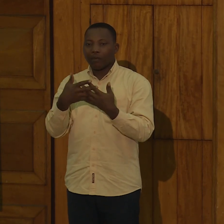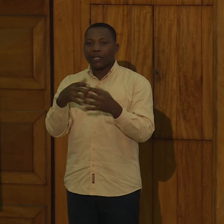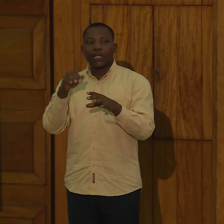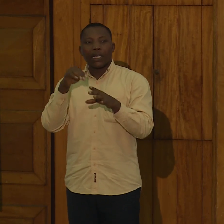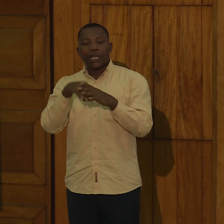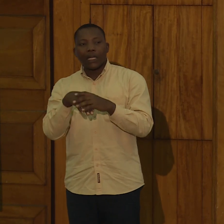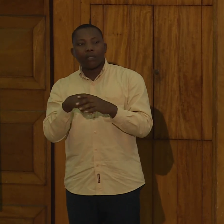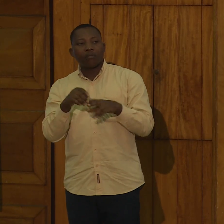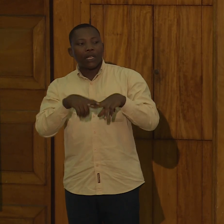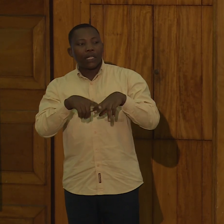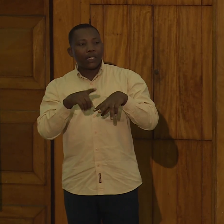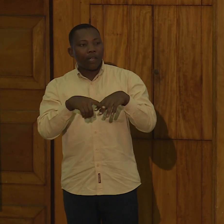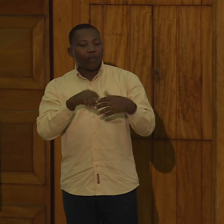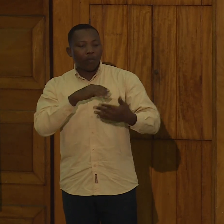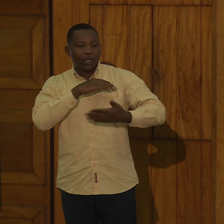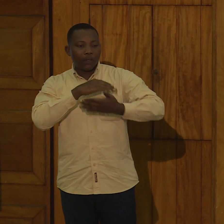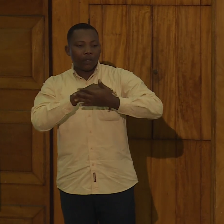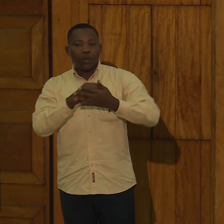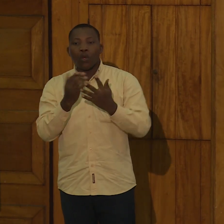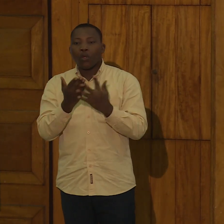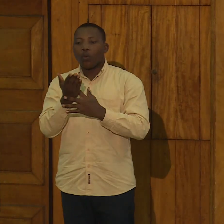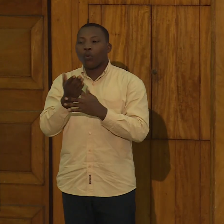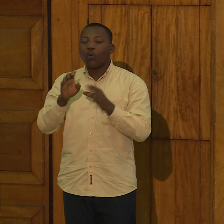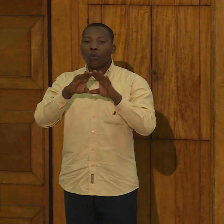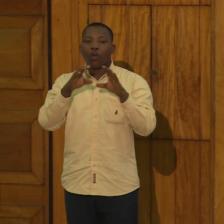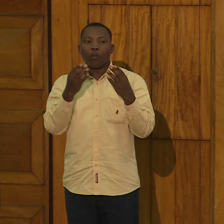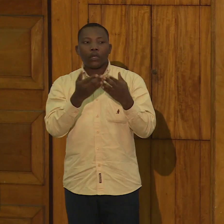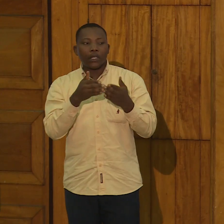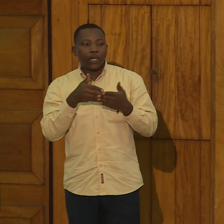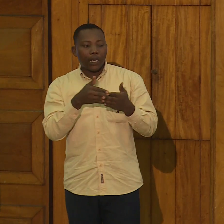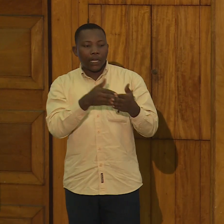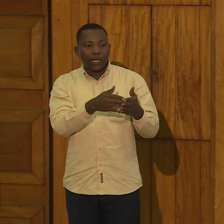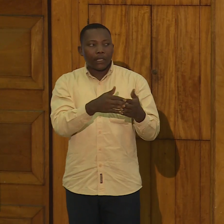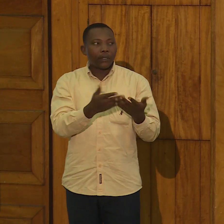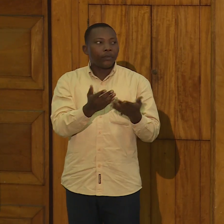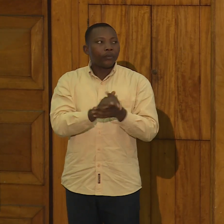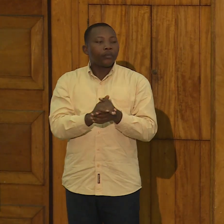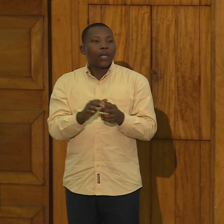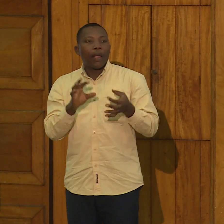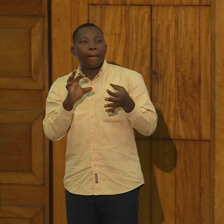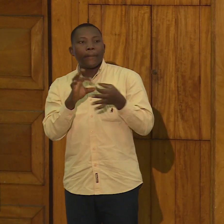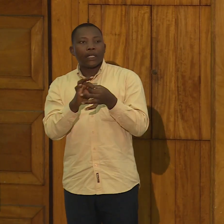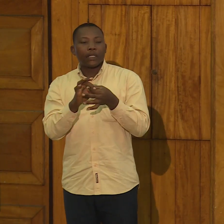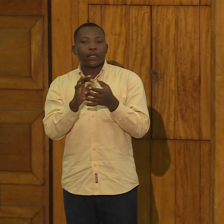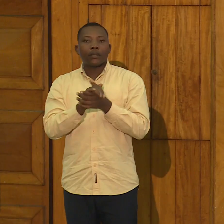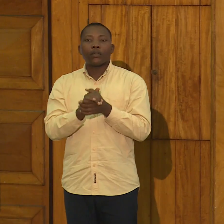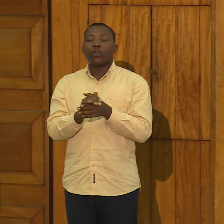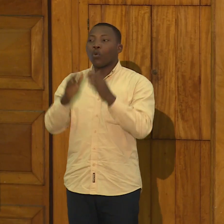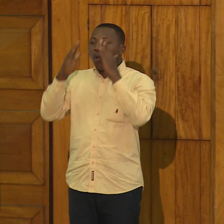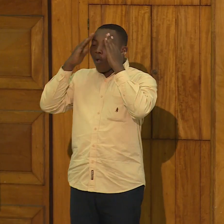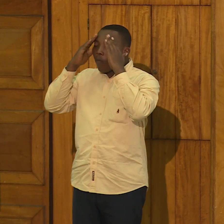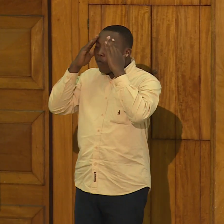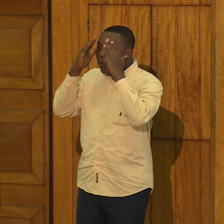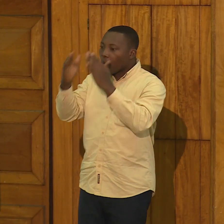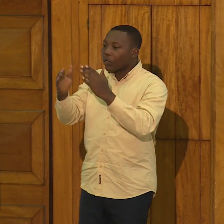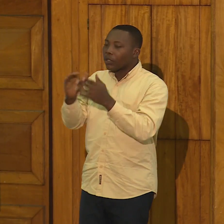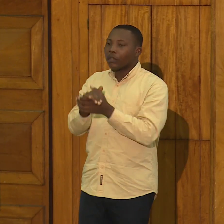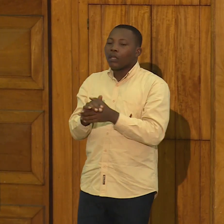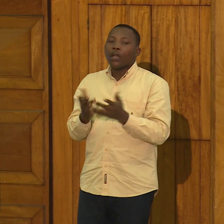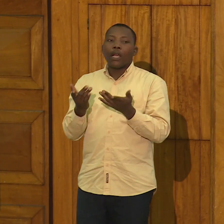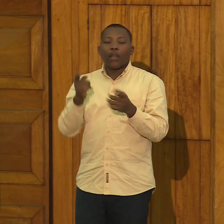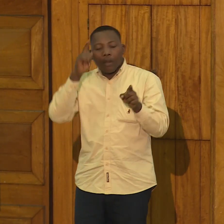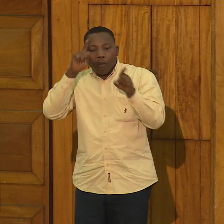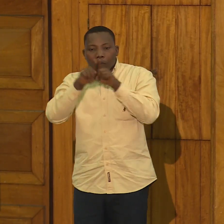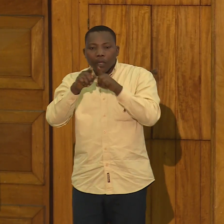through community-led mentorship, with special focus or insights from the Brother to